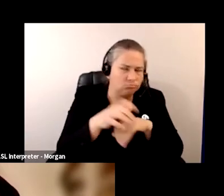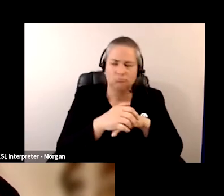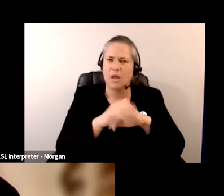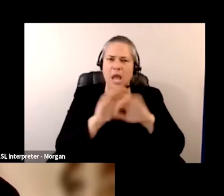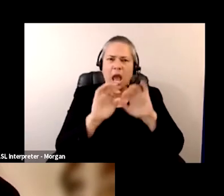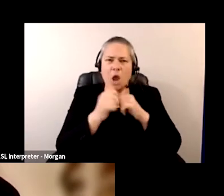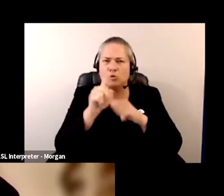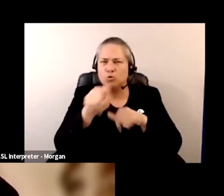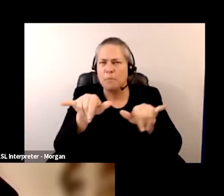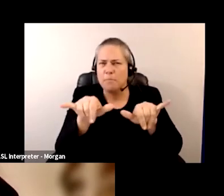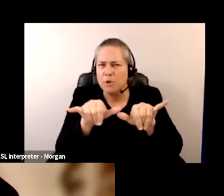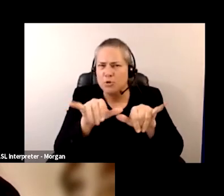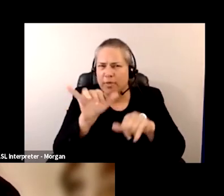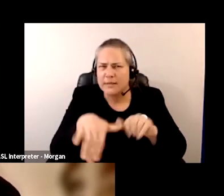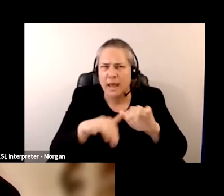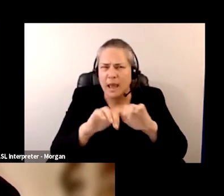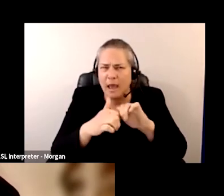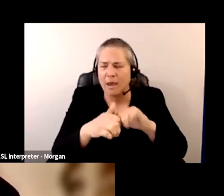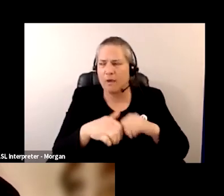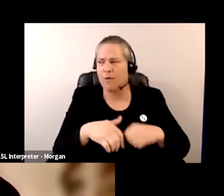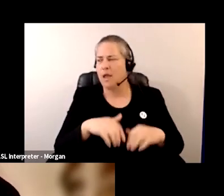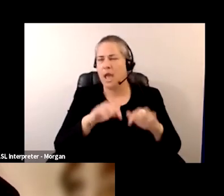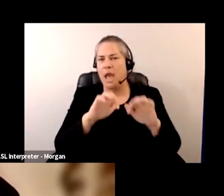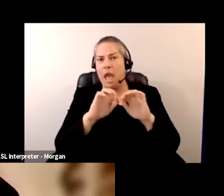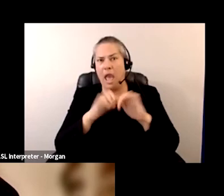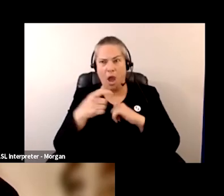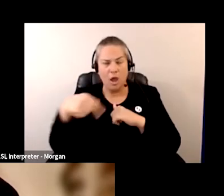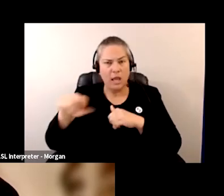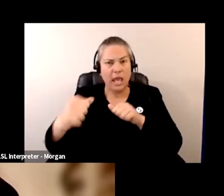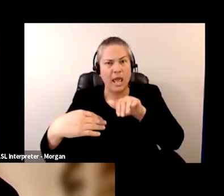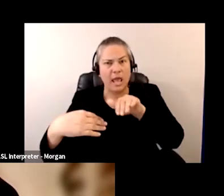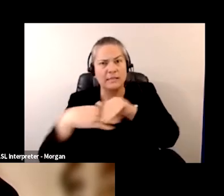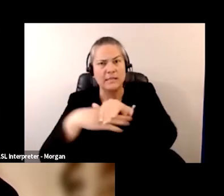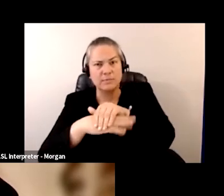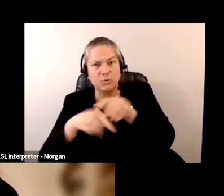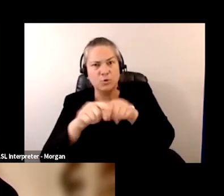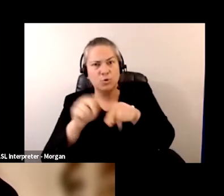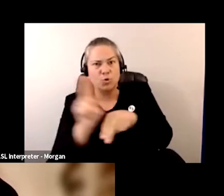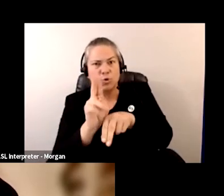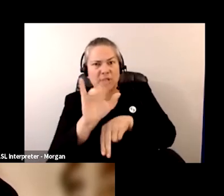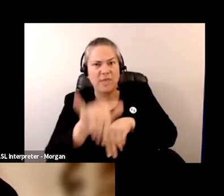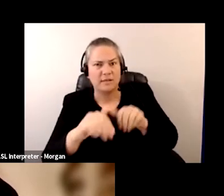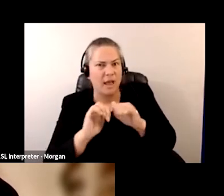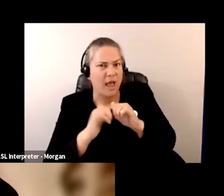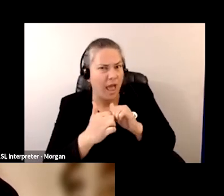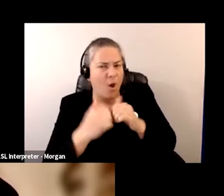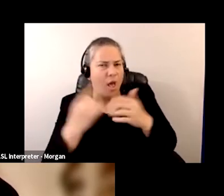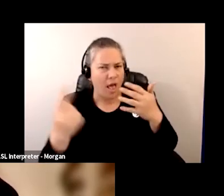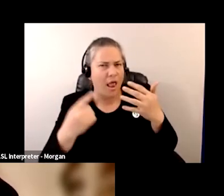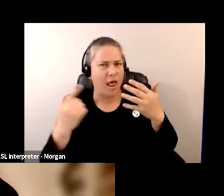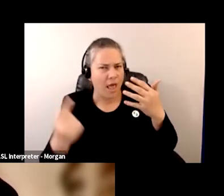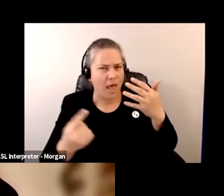would you measure it? How will you make it accessible to people so they can use it? And on and on.